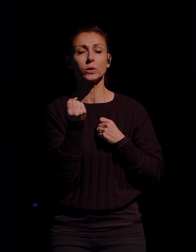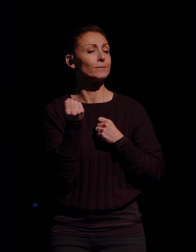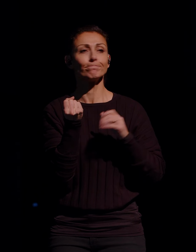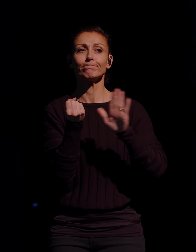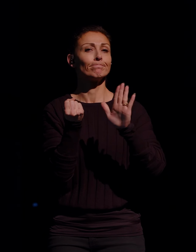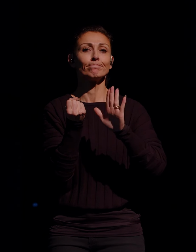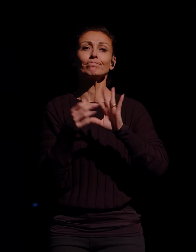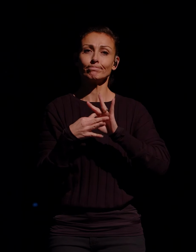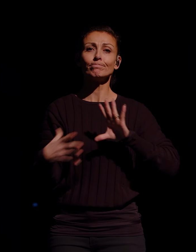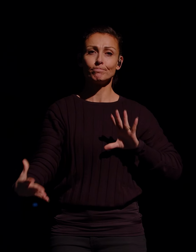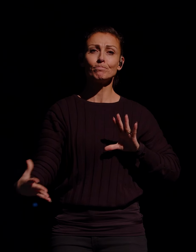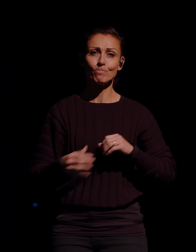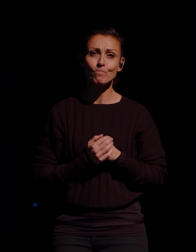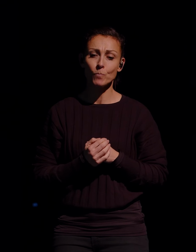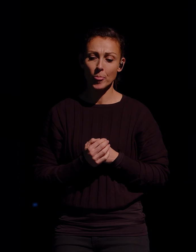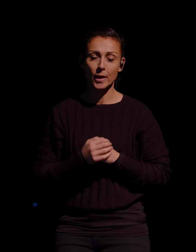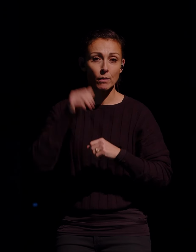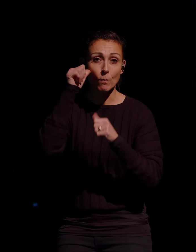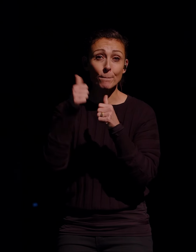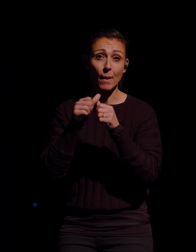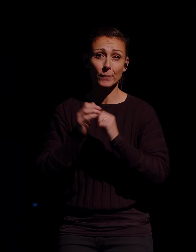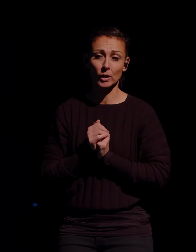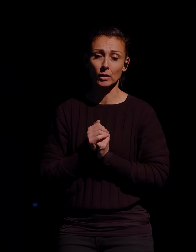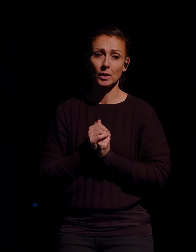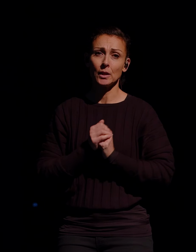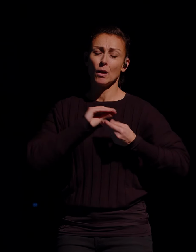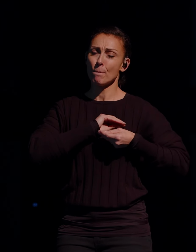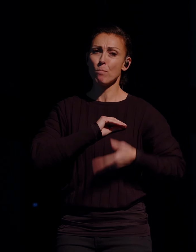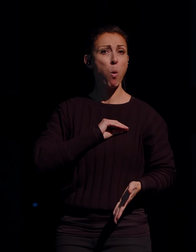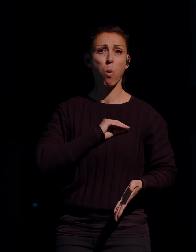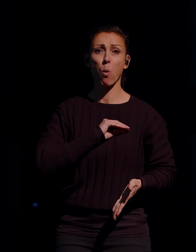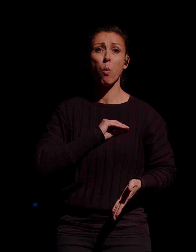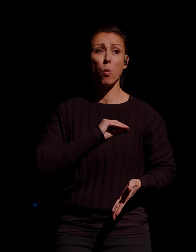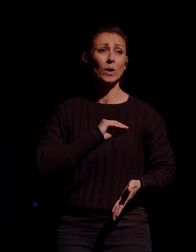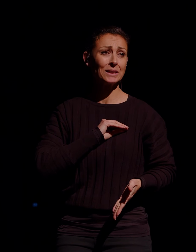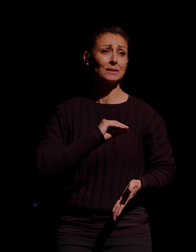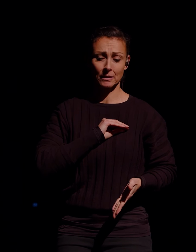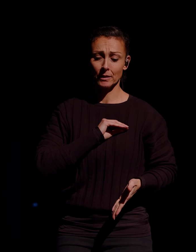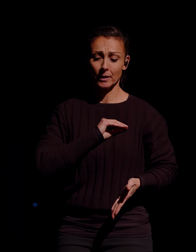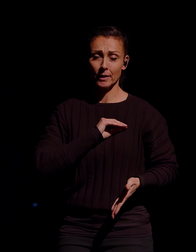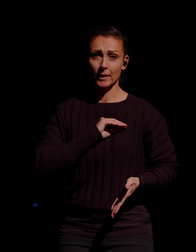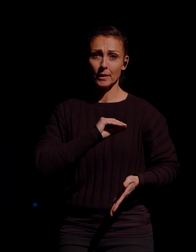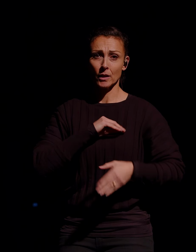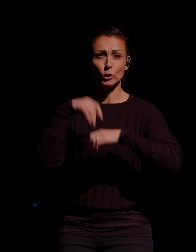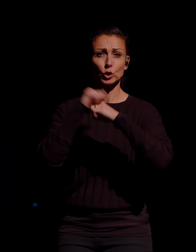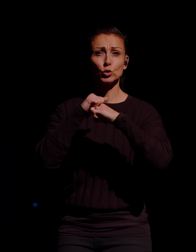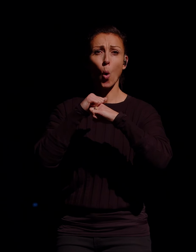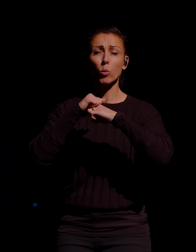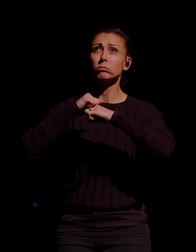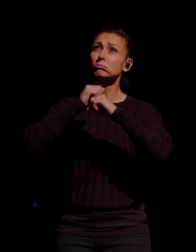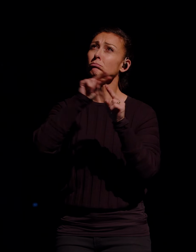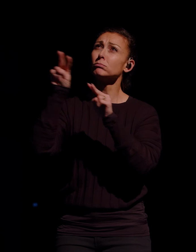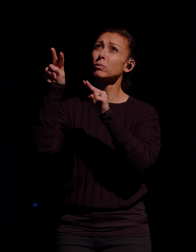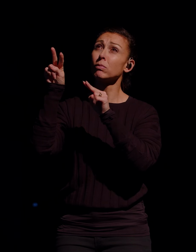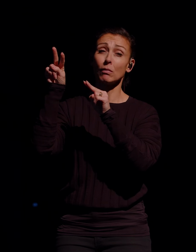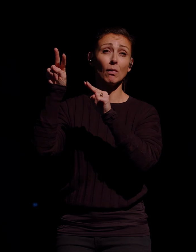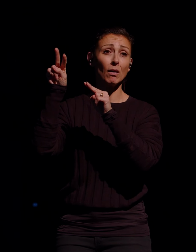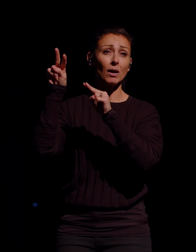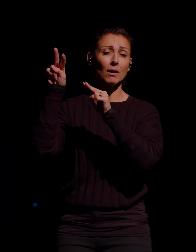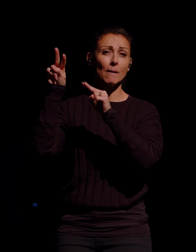remember that out of the mountain of despair, a stone of hope.